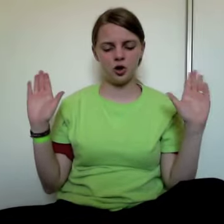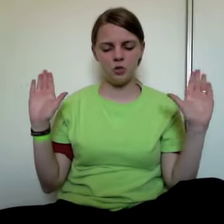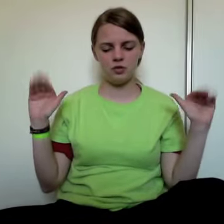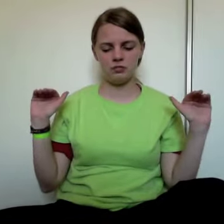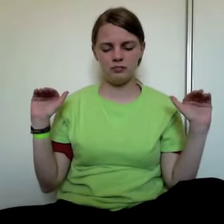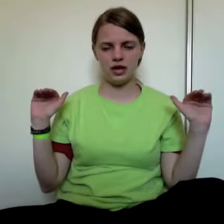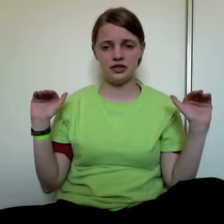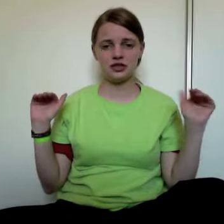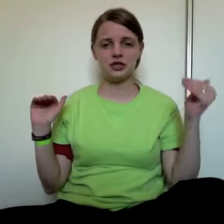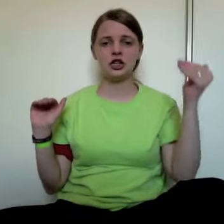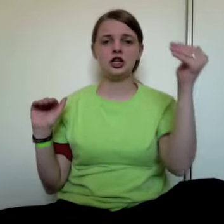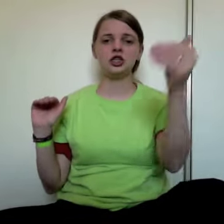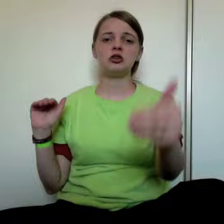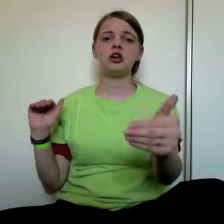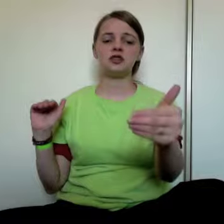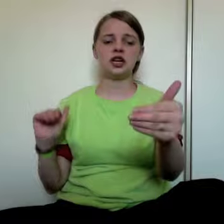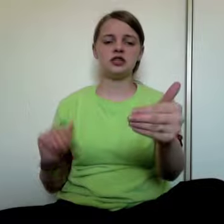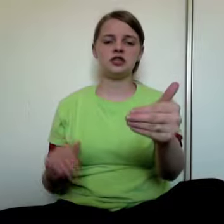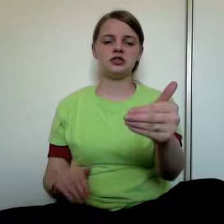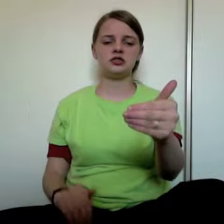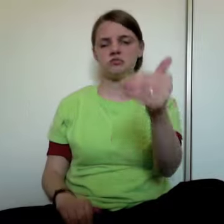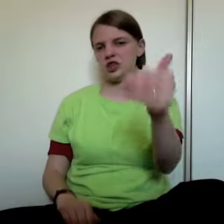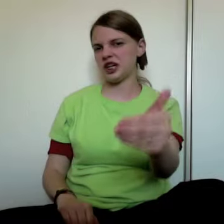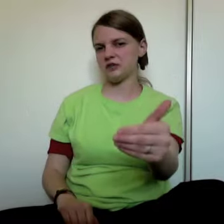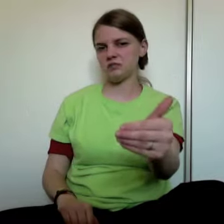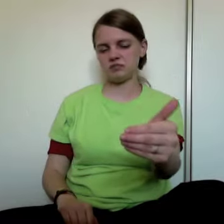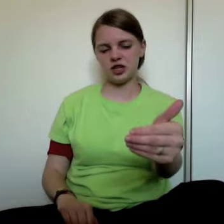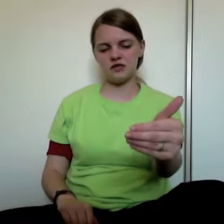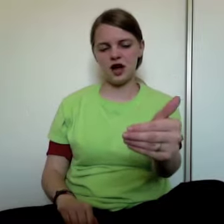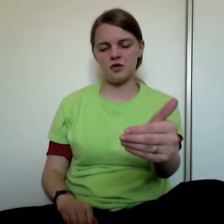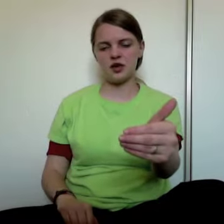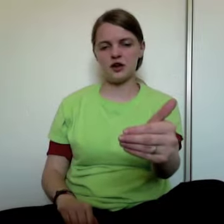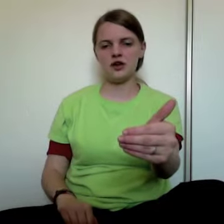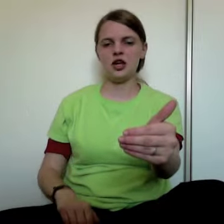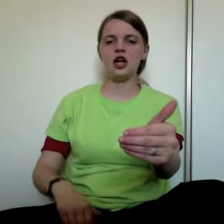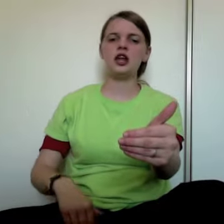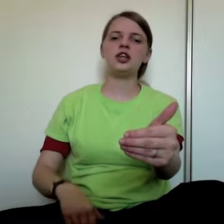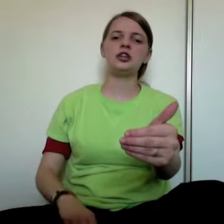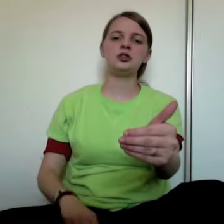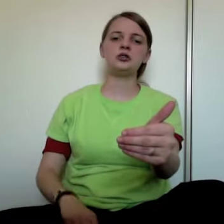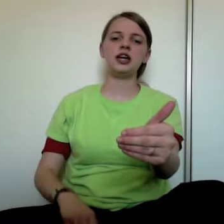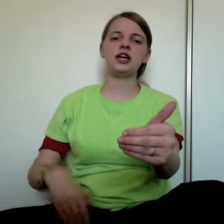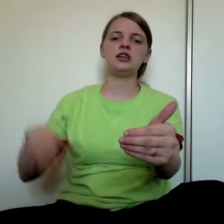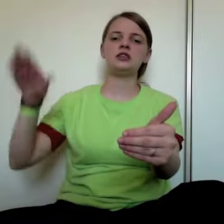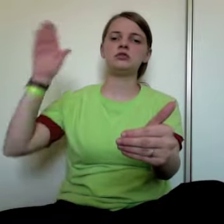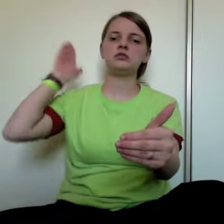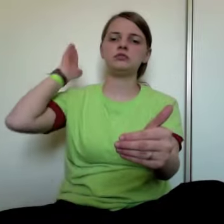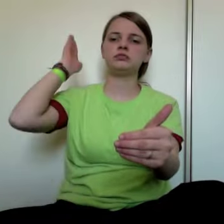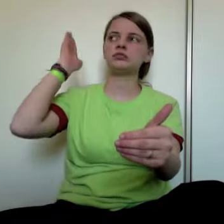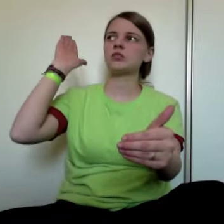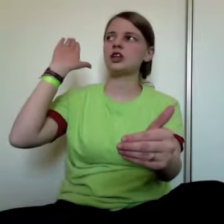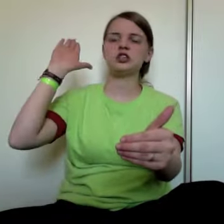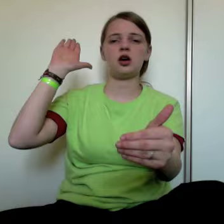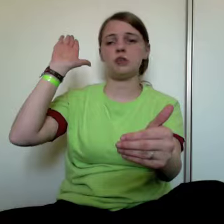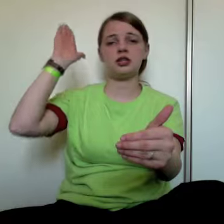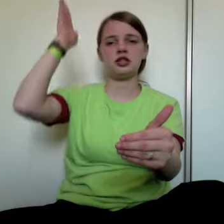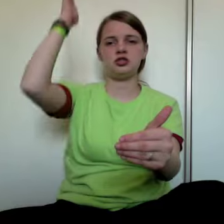Open B bent. Your left hand is like kind of out there, and then your right hand, it's not bent, it's